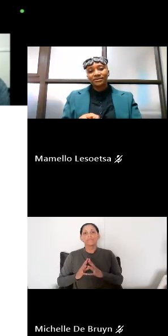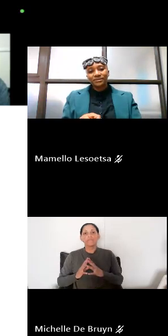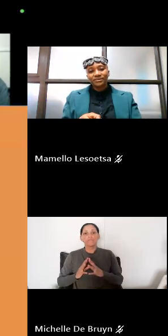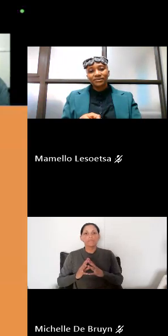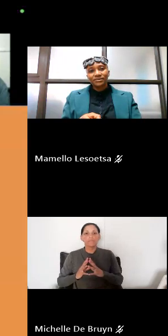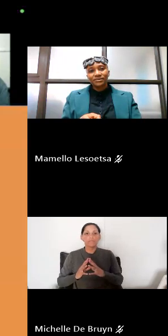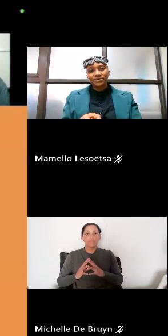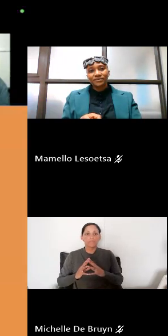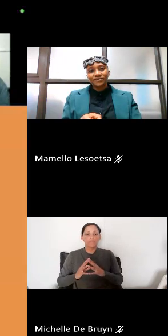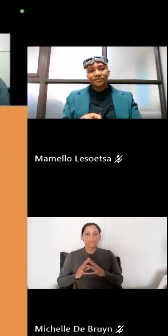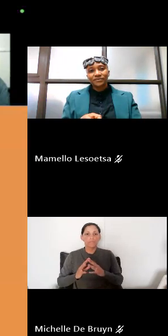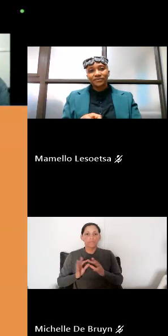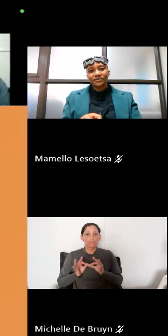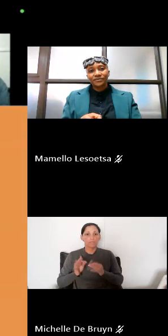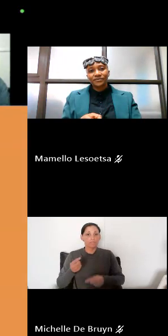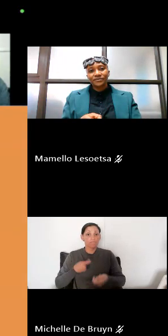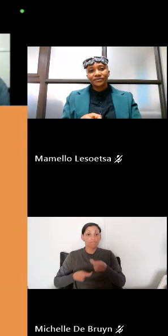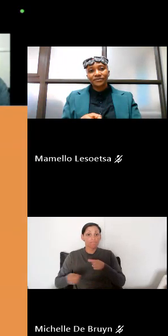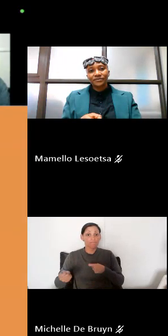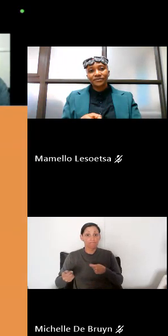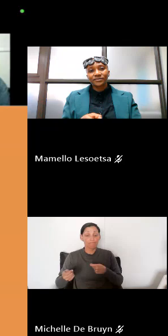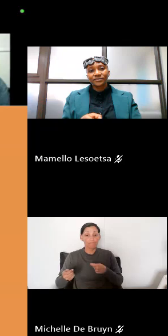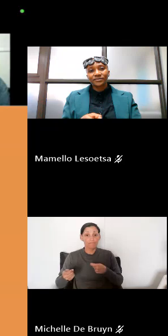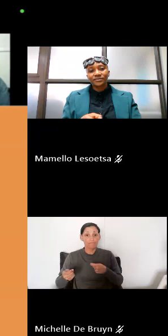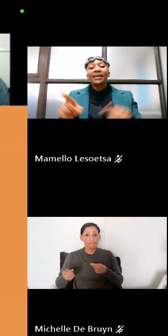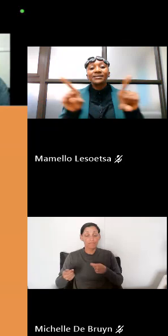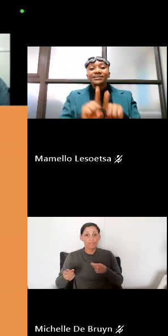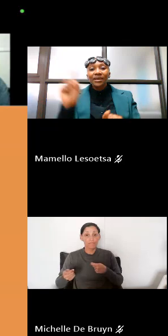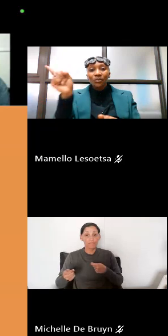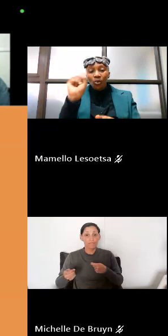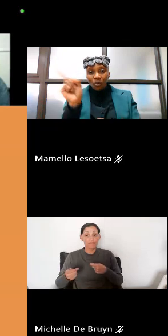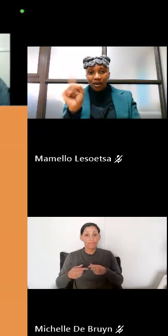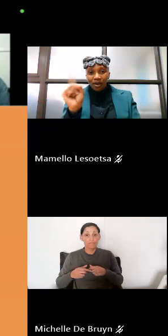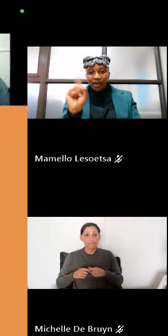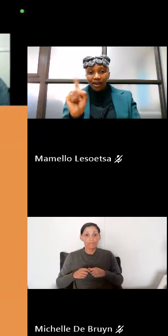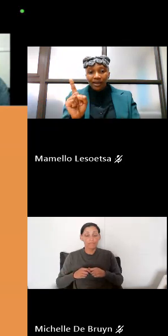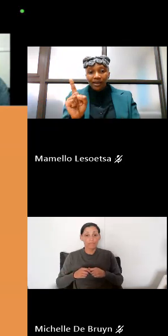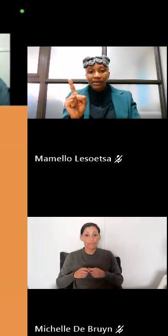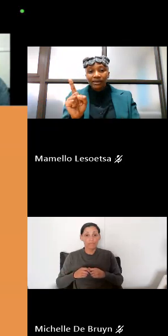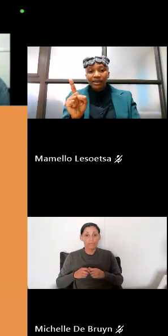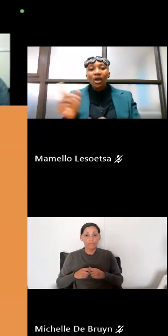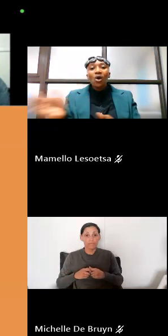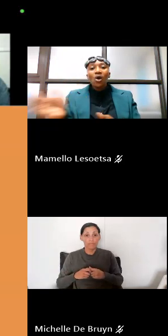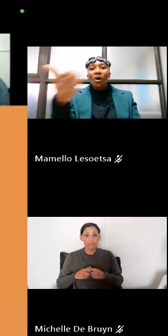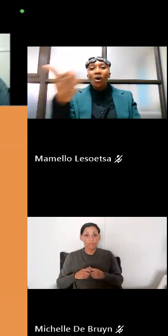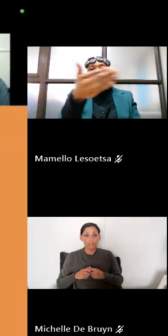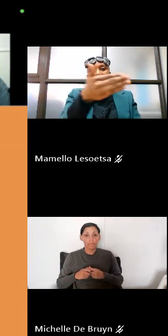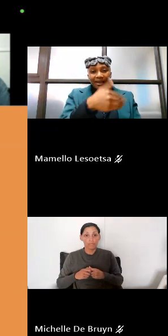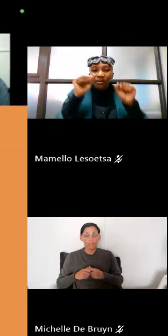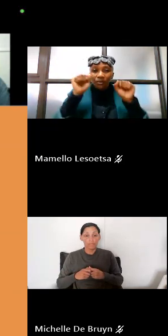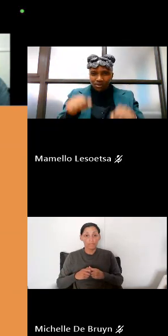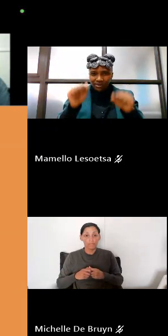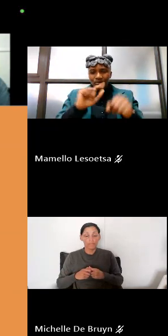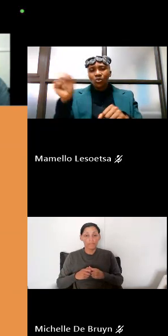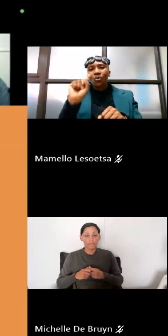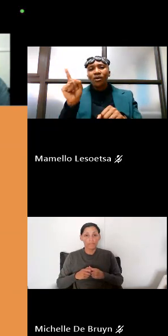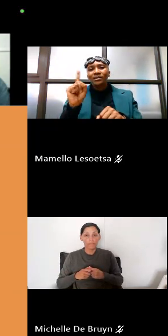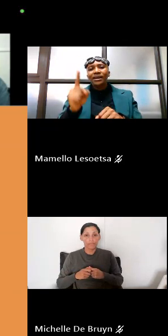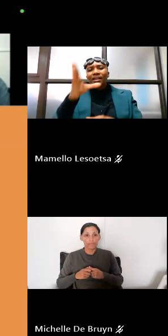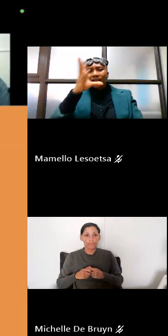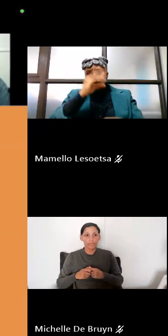As far as possible, organize outings so that learning can take place. Learners are exposed to the